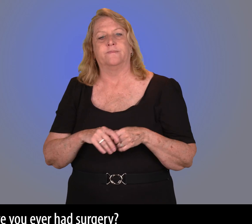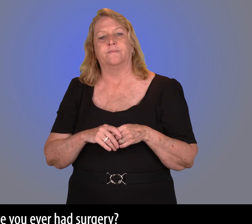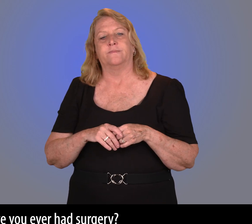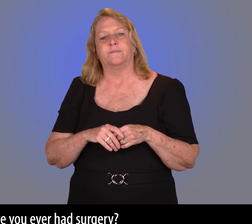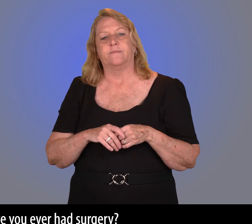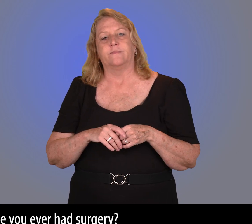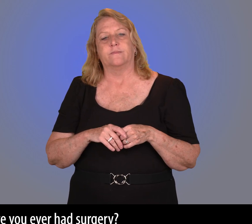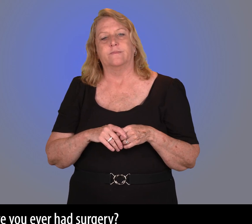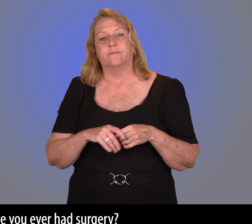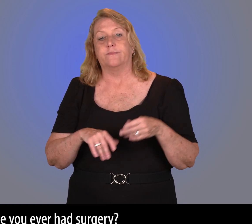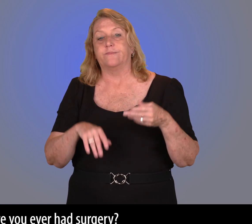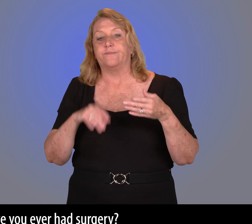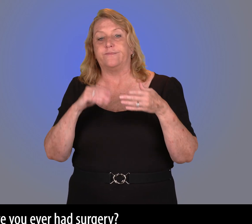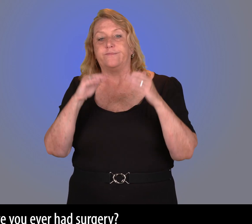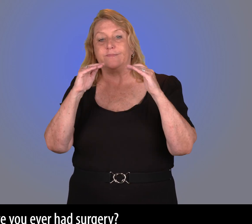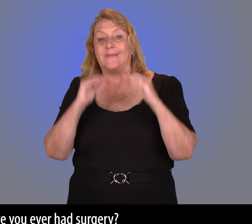Have you ever had surgery?